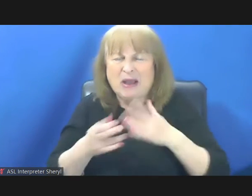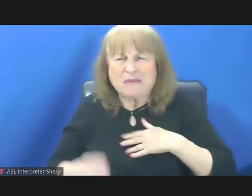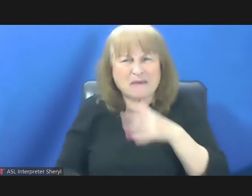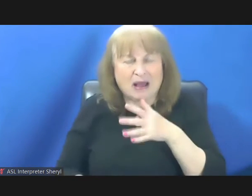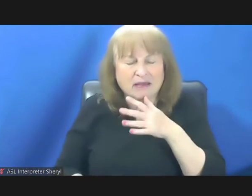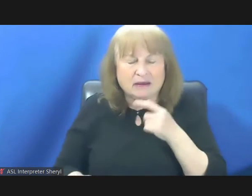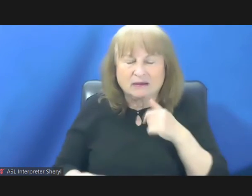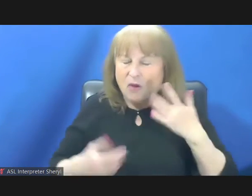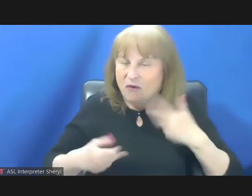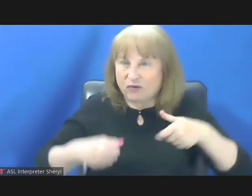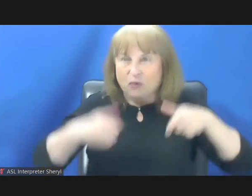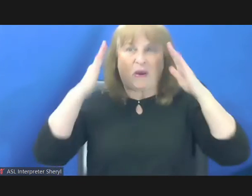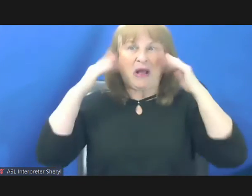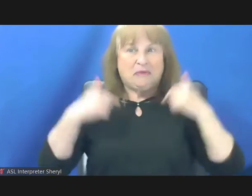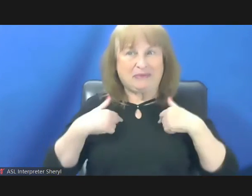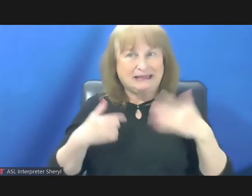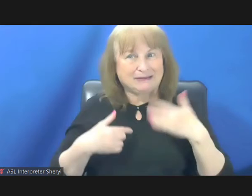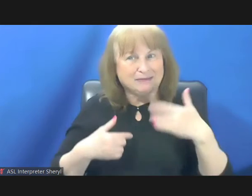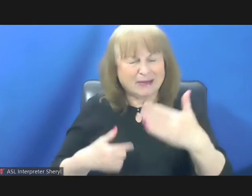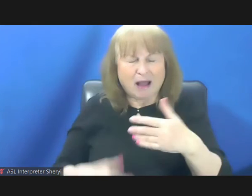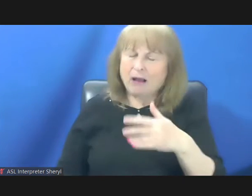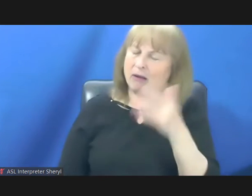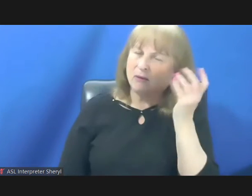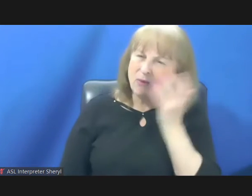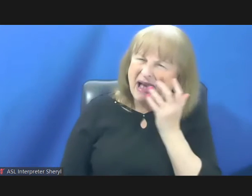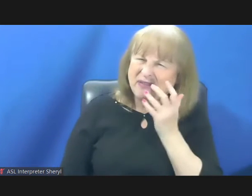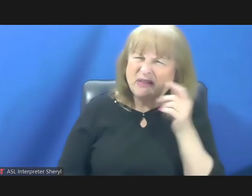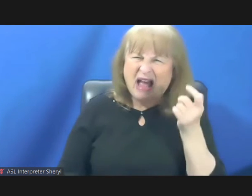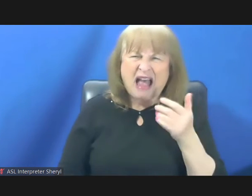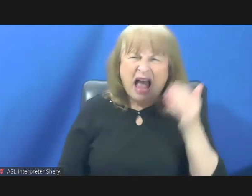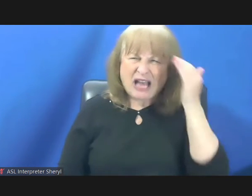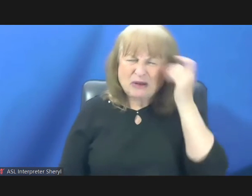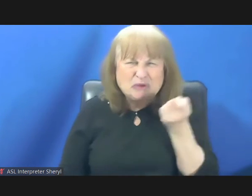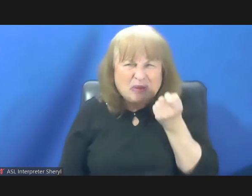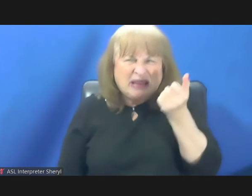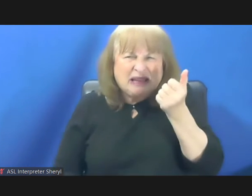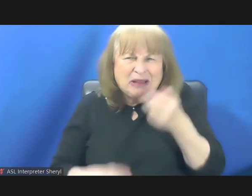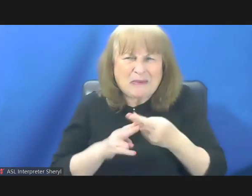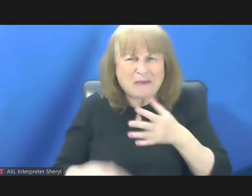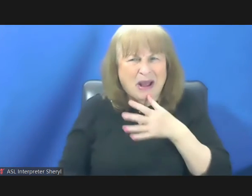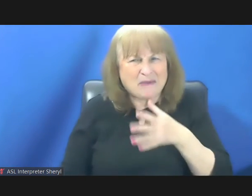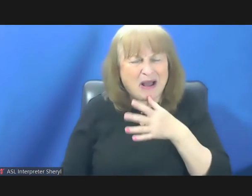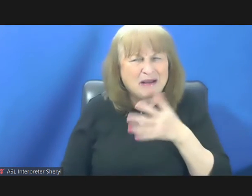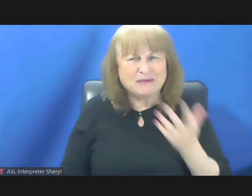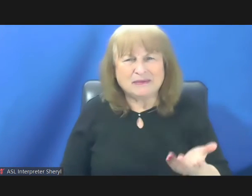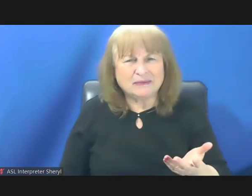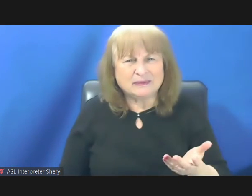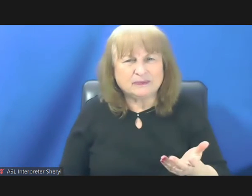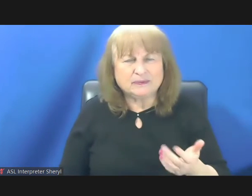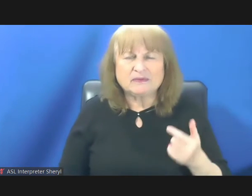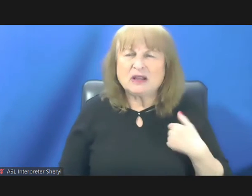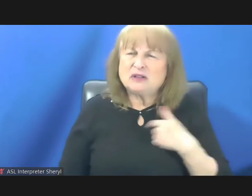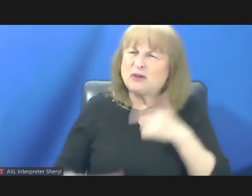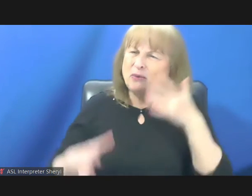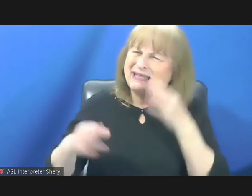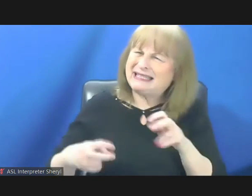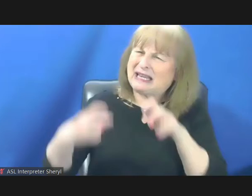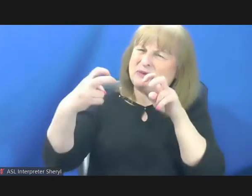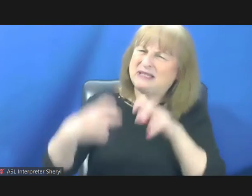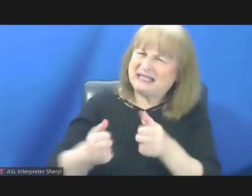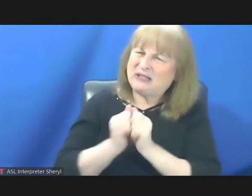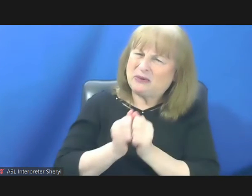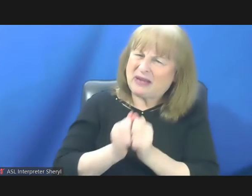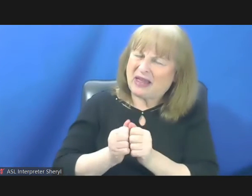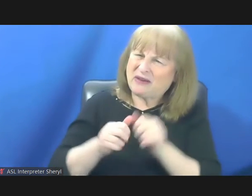really overwhelmed me sometimes. And I said, there's so little I know about her. So we decided to sit together and film